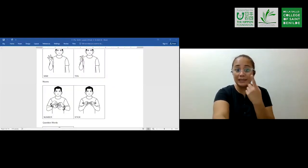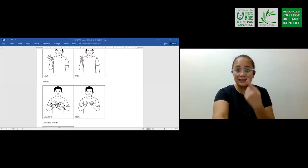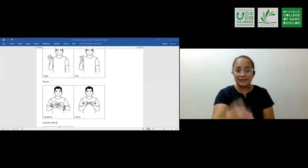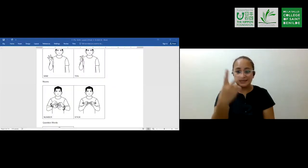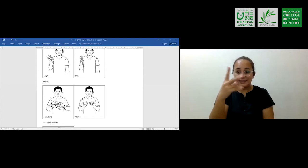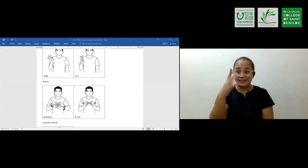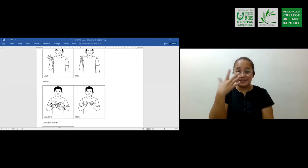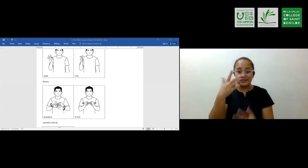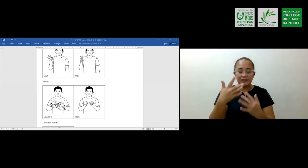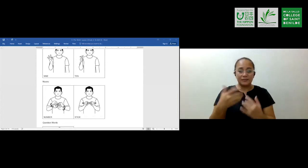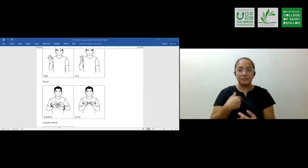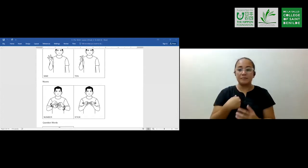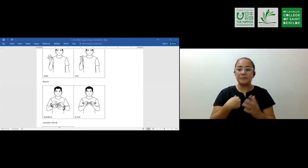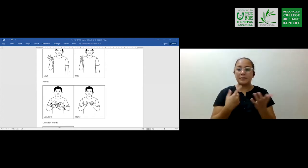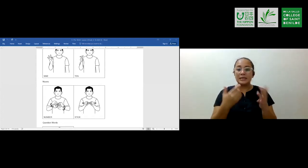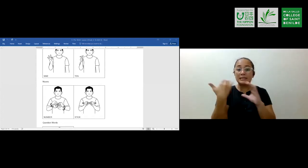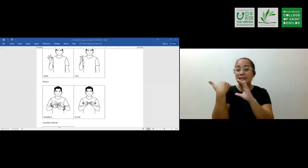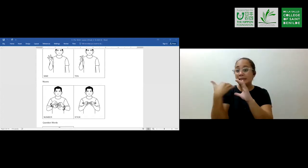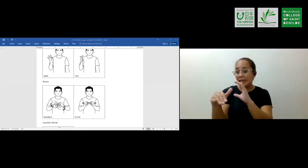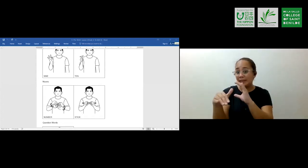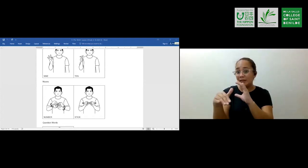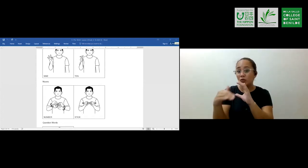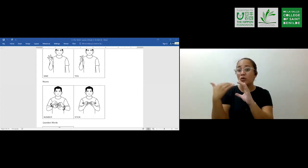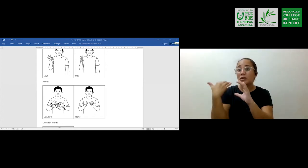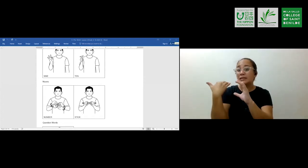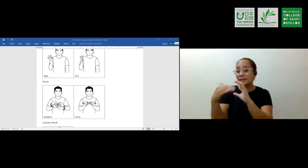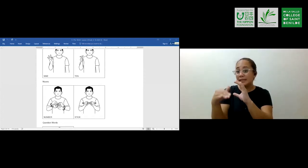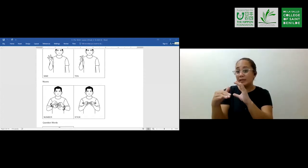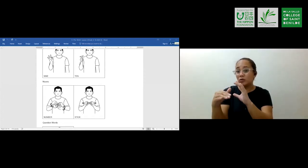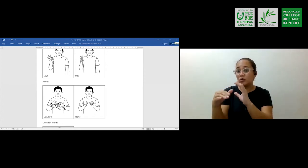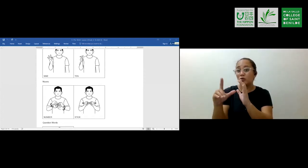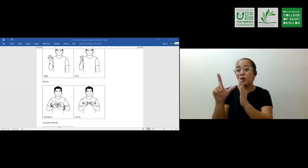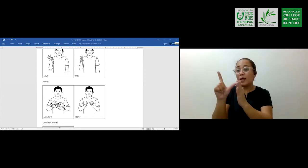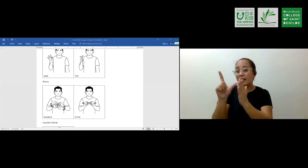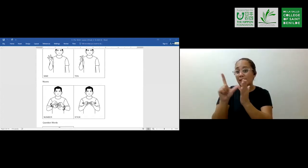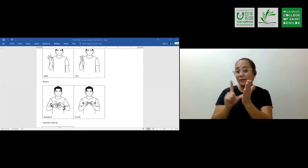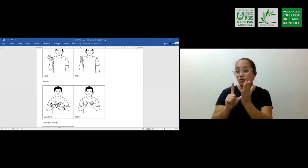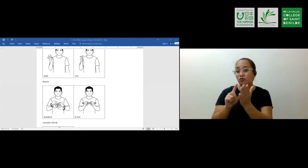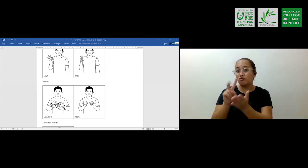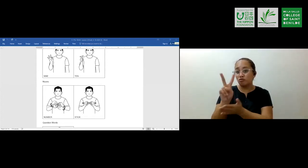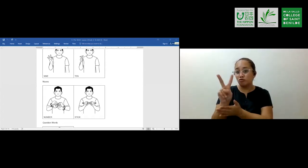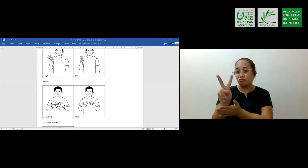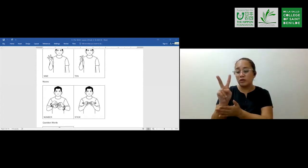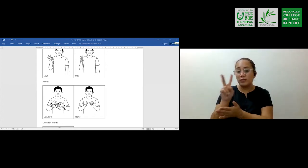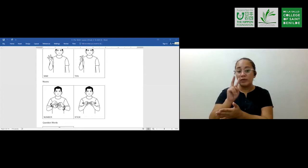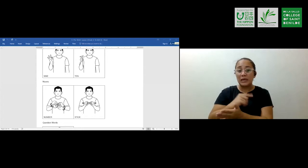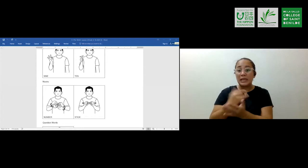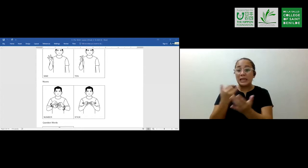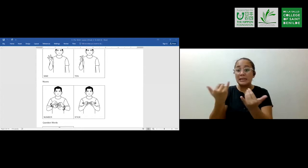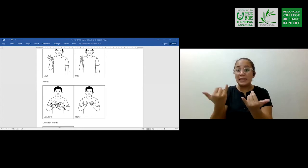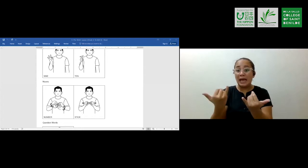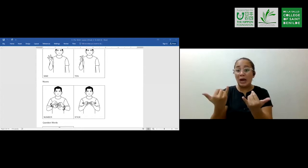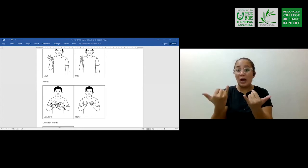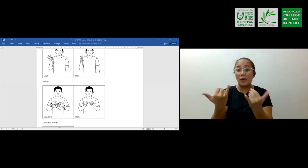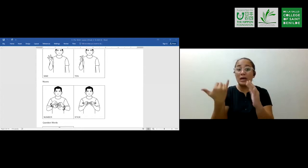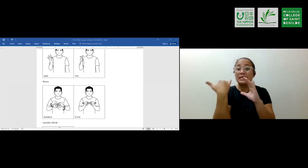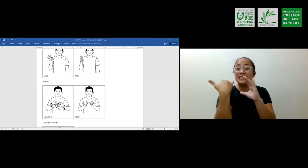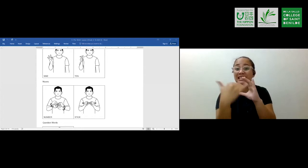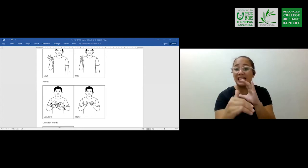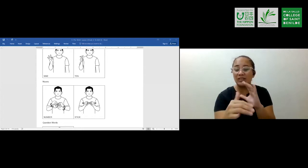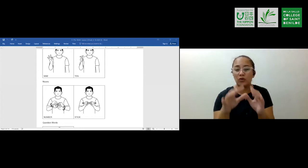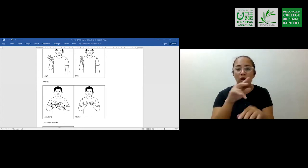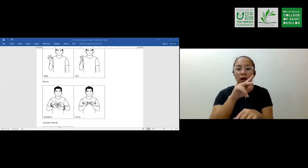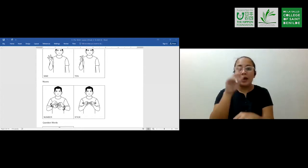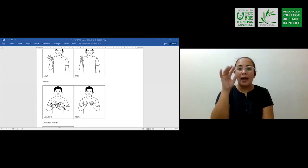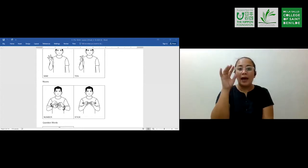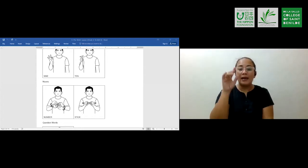then I'm going to send you another file of lesson 2 in Vietnam. I sent you lesson 2 in Philippines and lesson 1 in